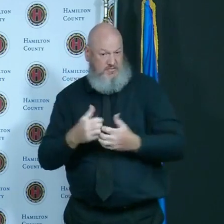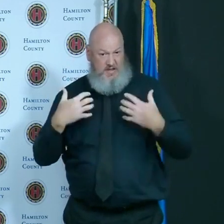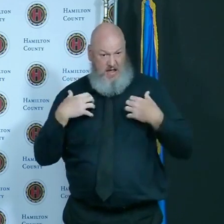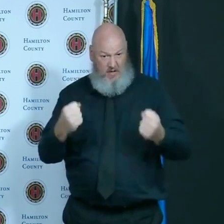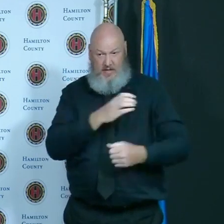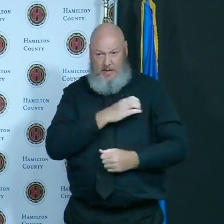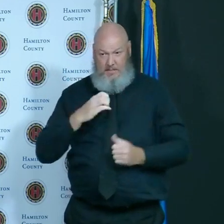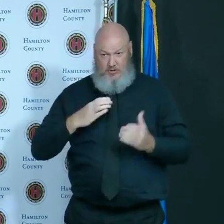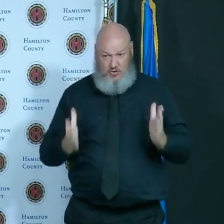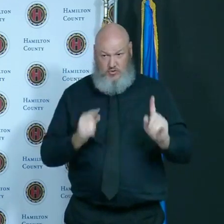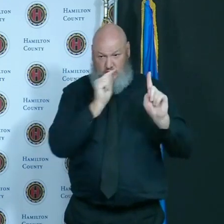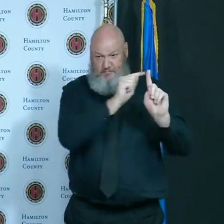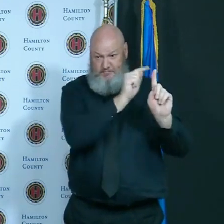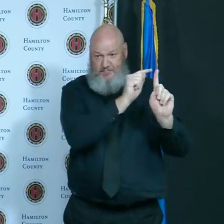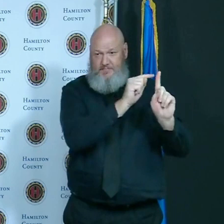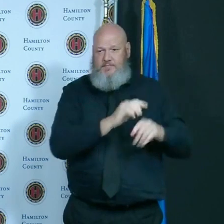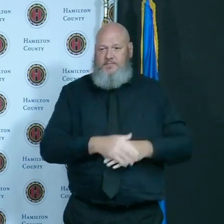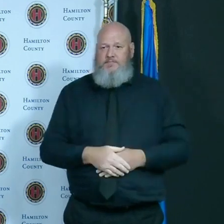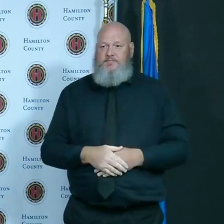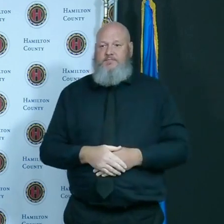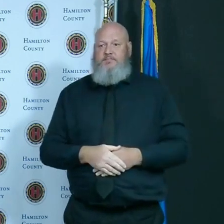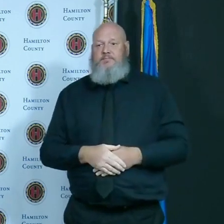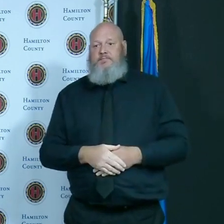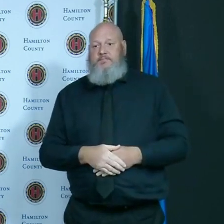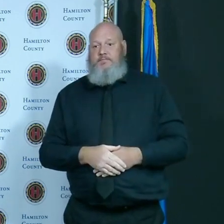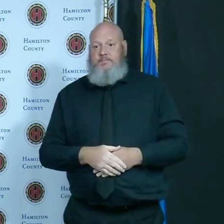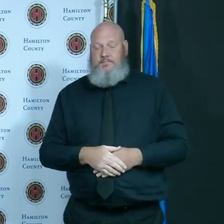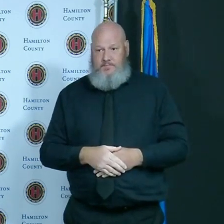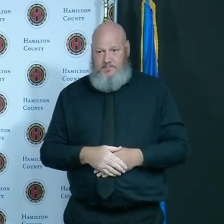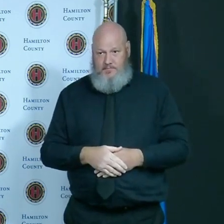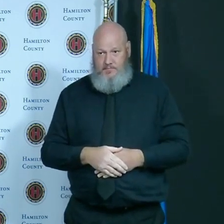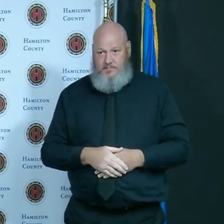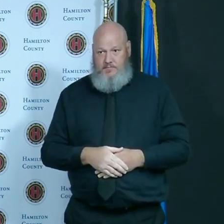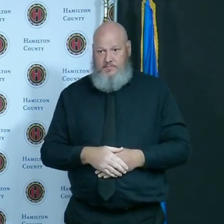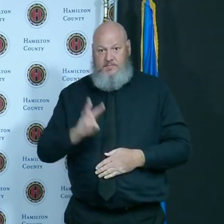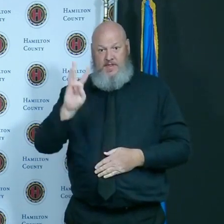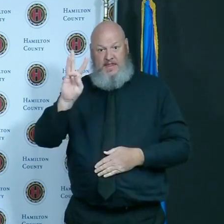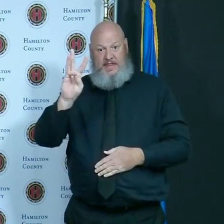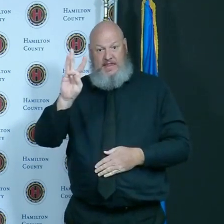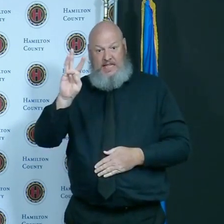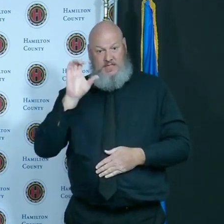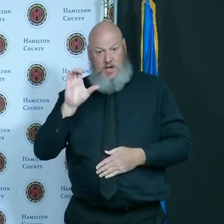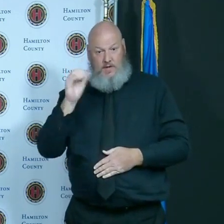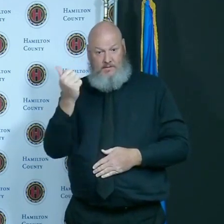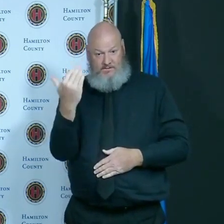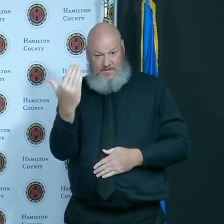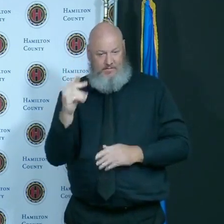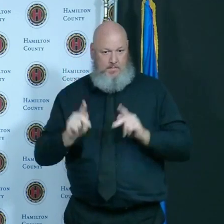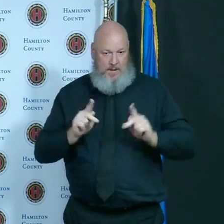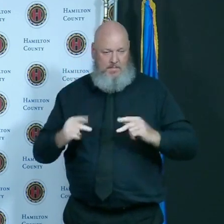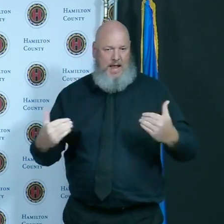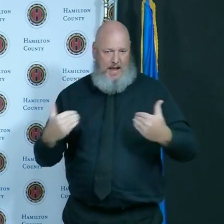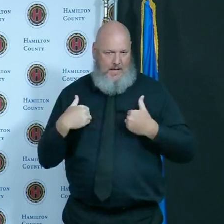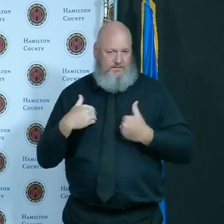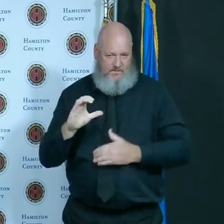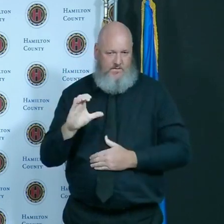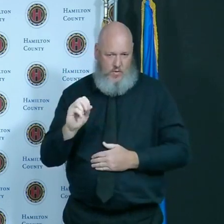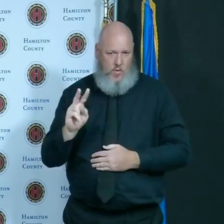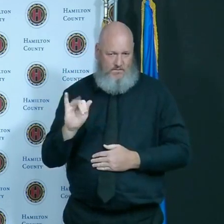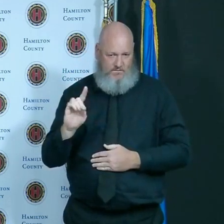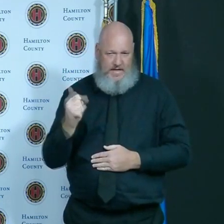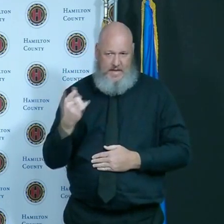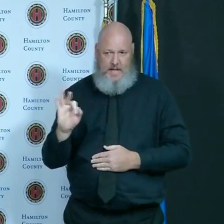So the counts today are 615 individuals in Hamilton County have positively tested for